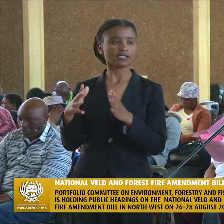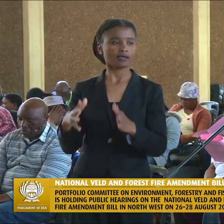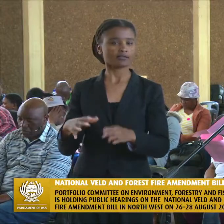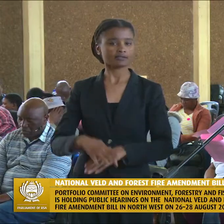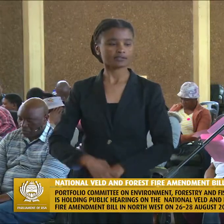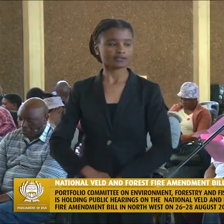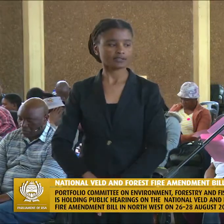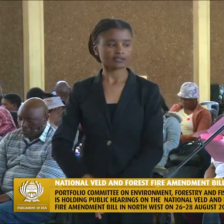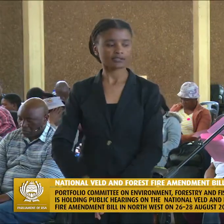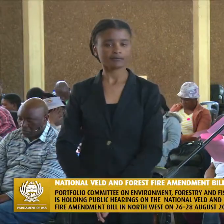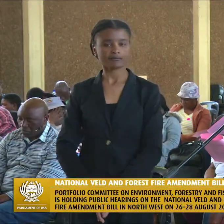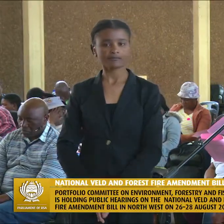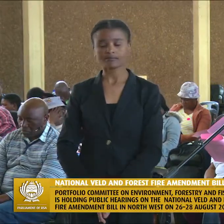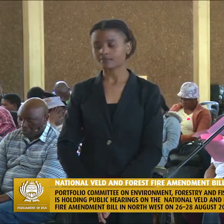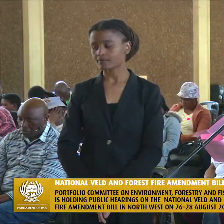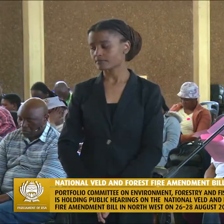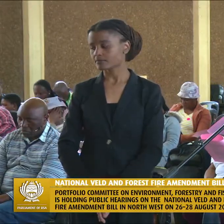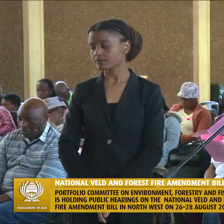saying